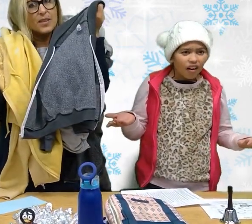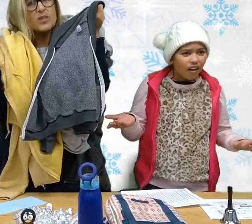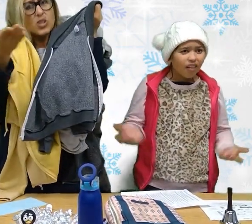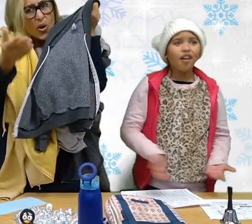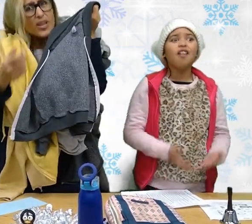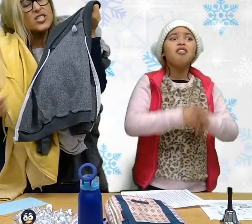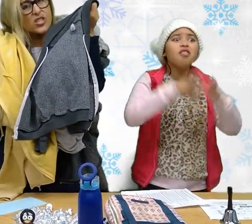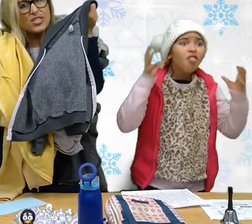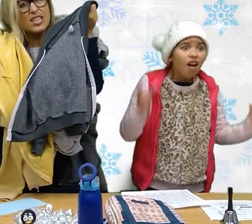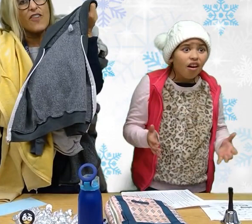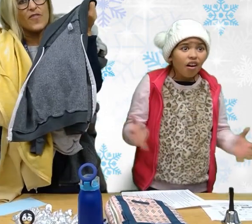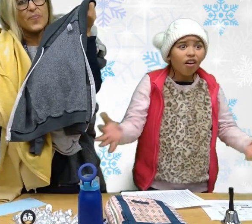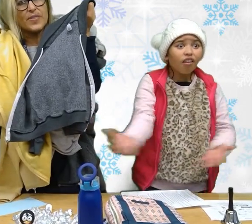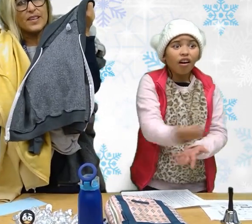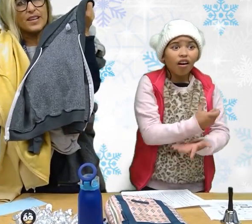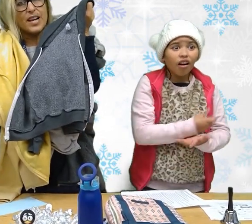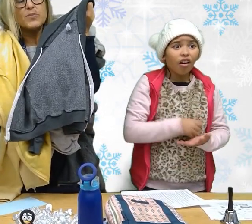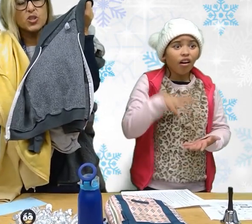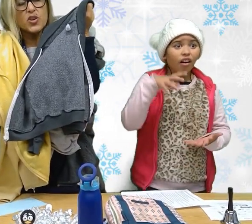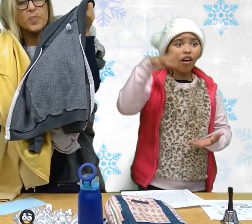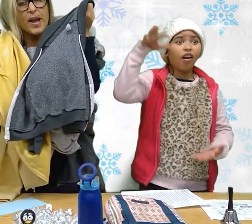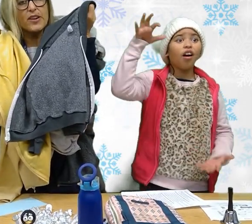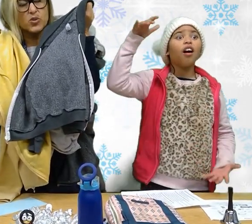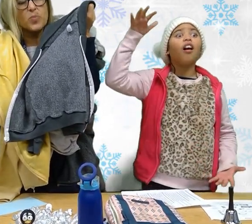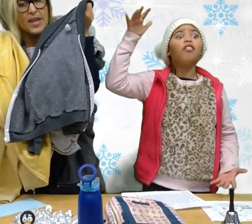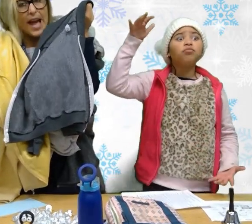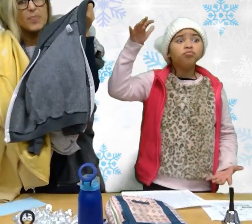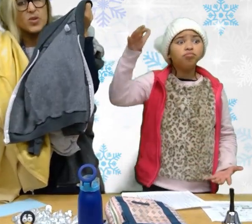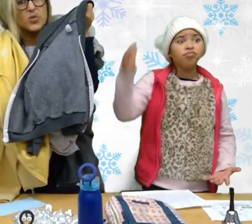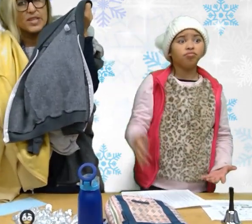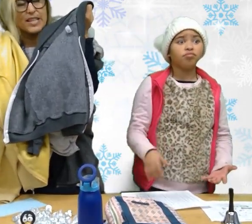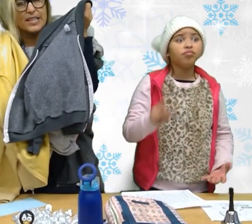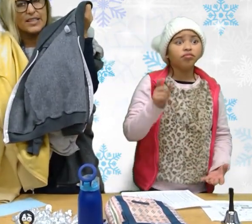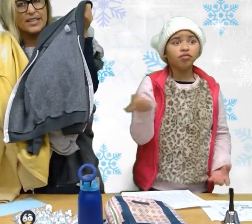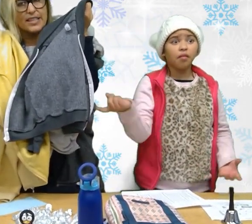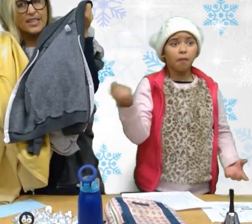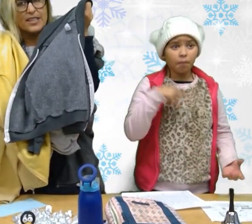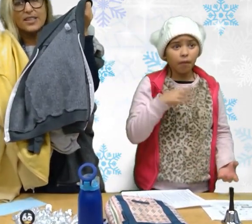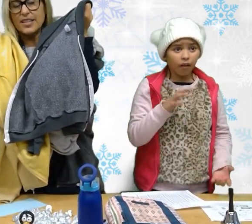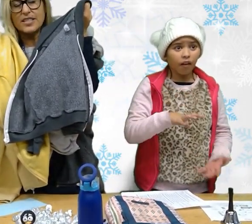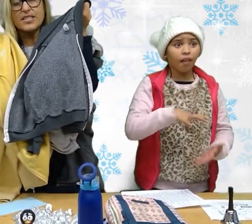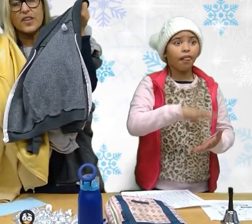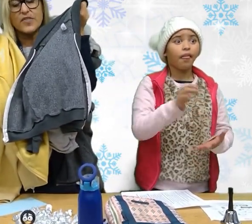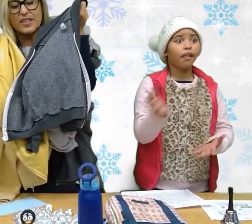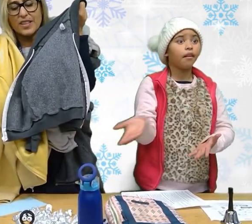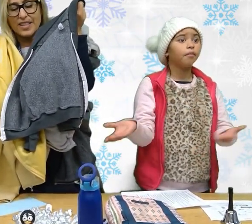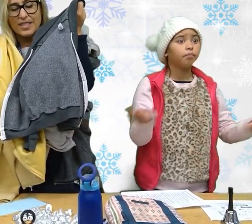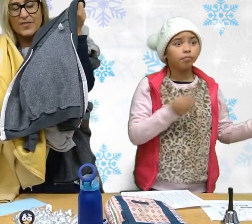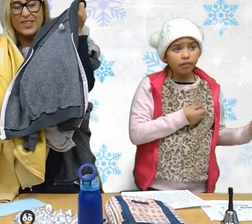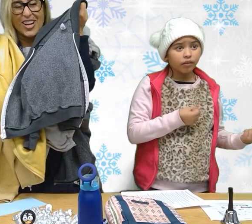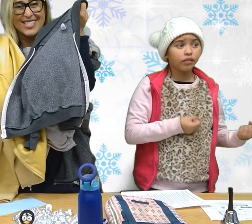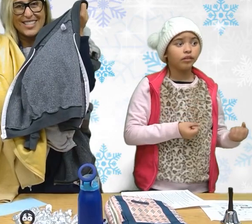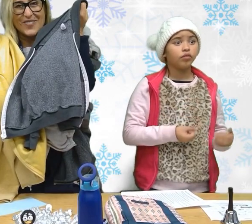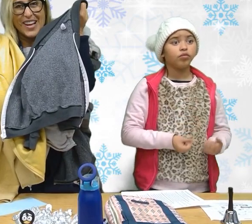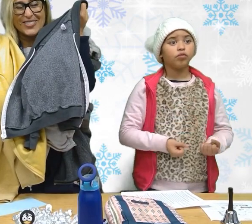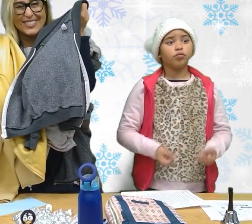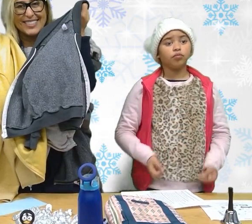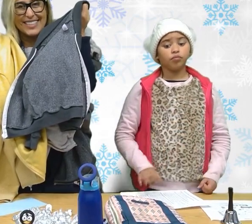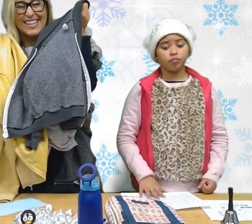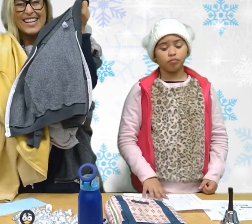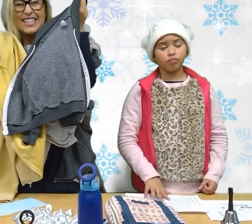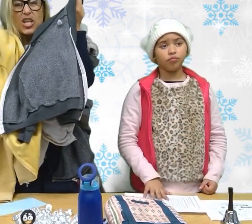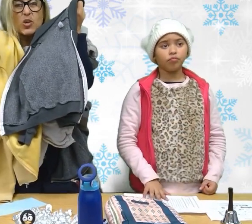Go get your stuff. I'm sure your parents will be happy you did. lots of stuff in the lost and